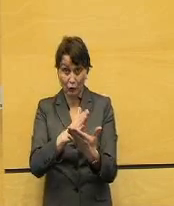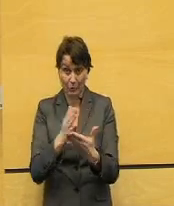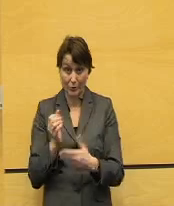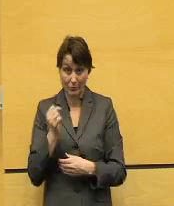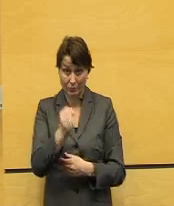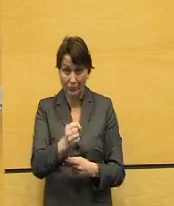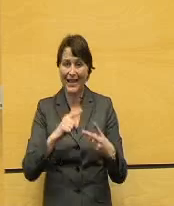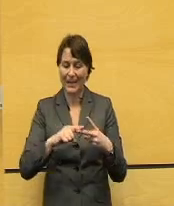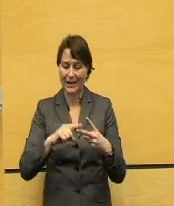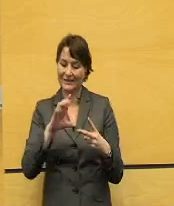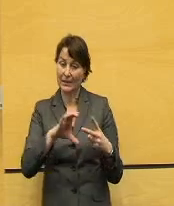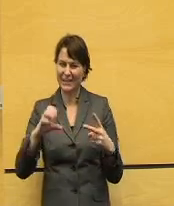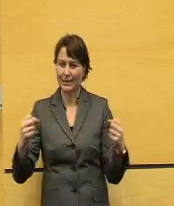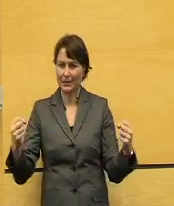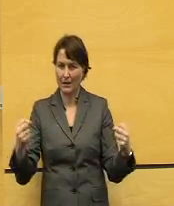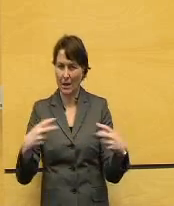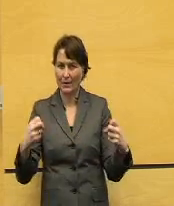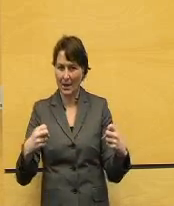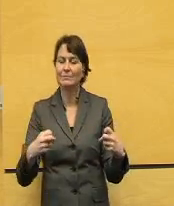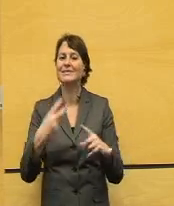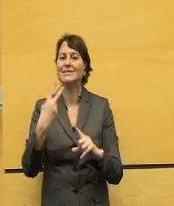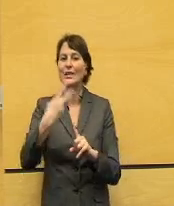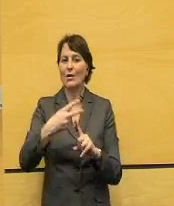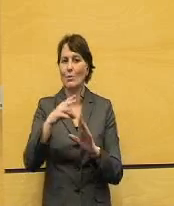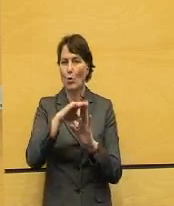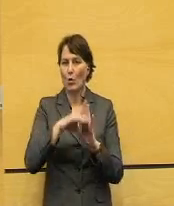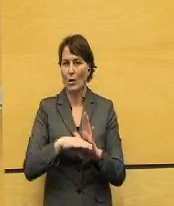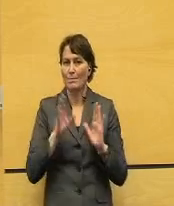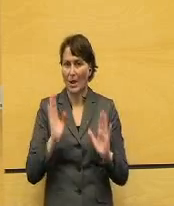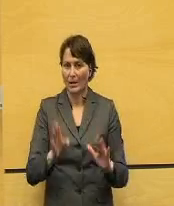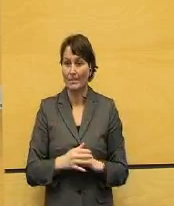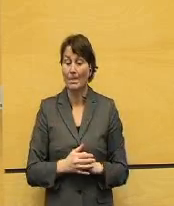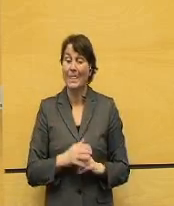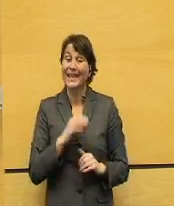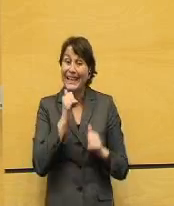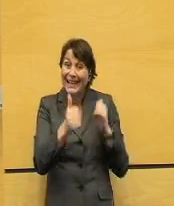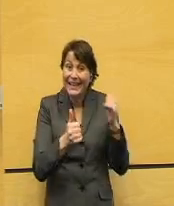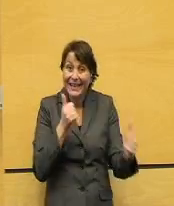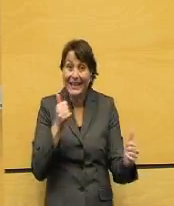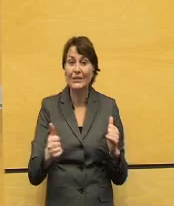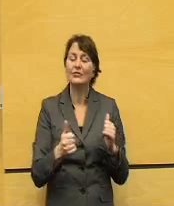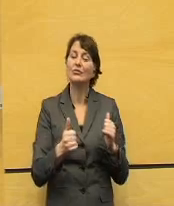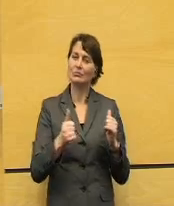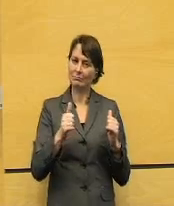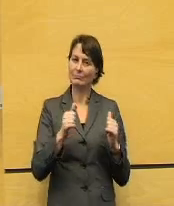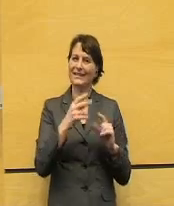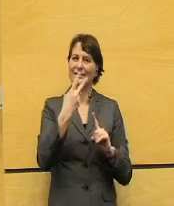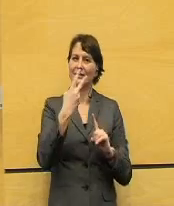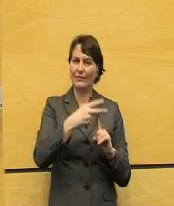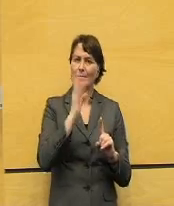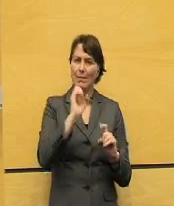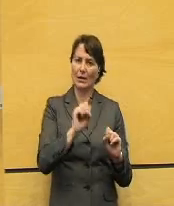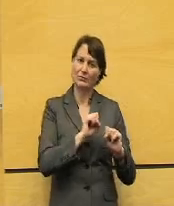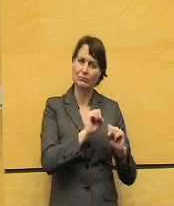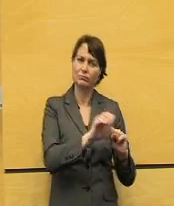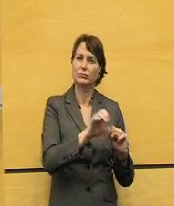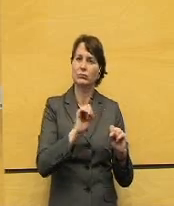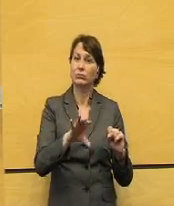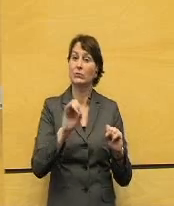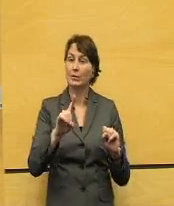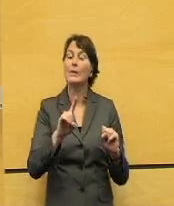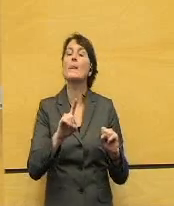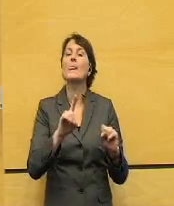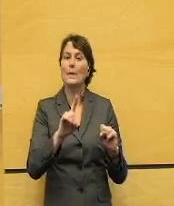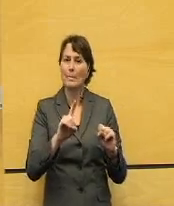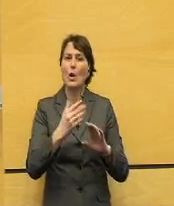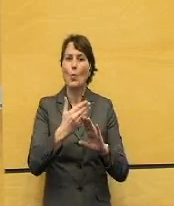programs. Each channel will have to include these services every year according to the announcement,